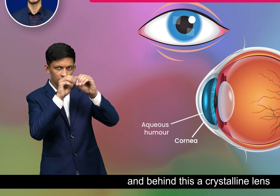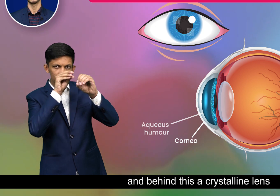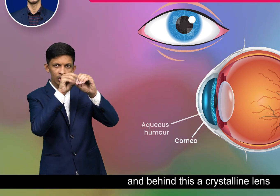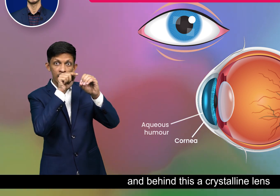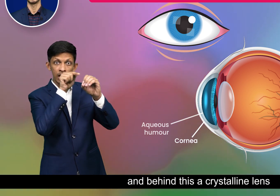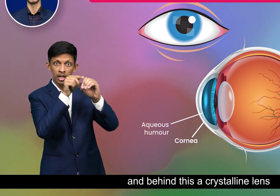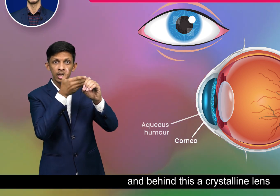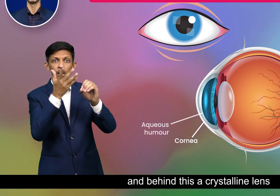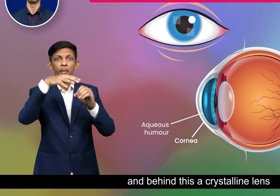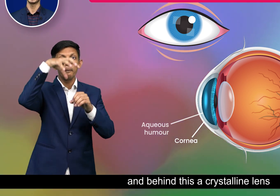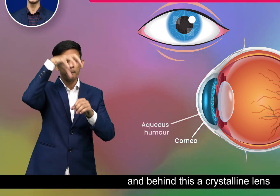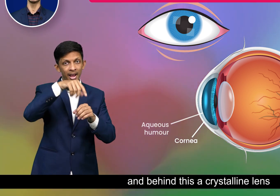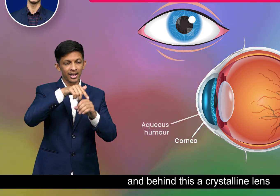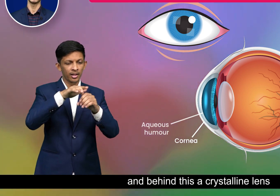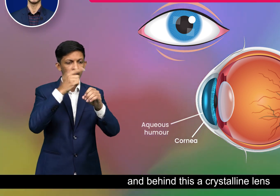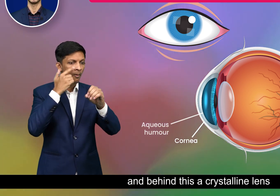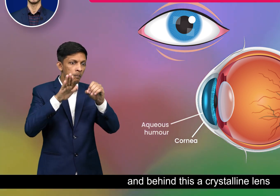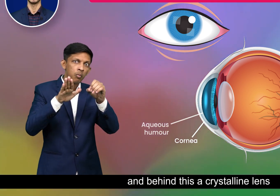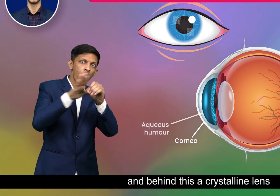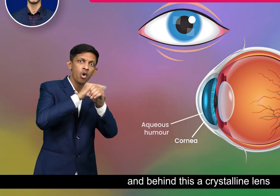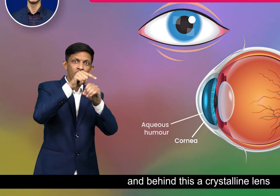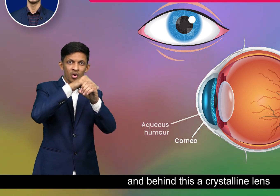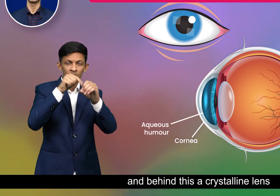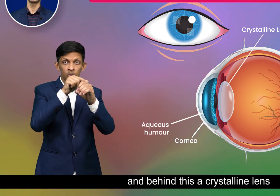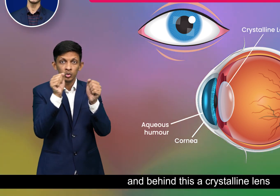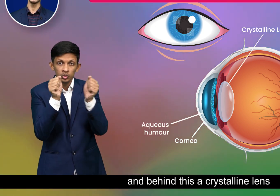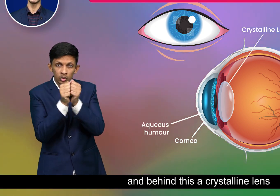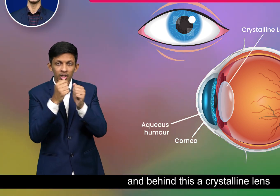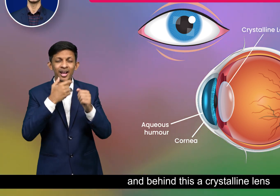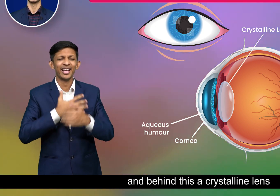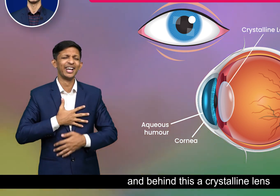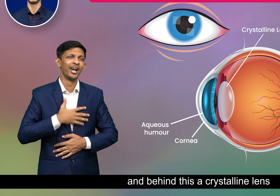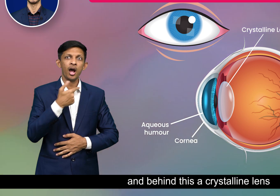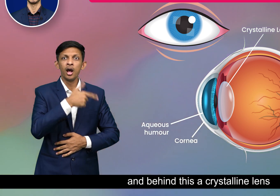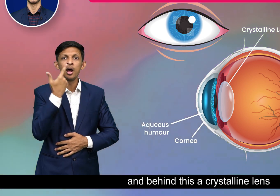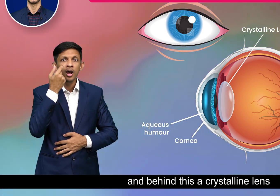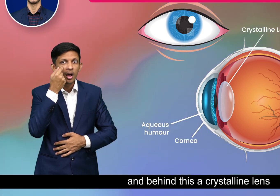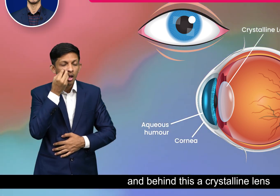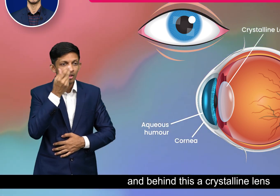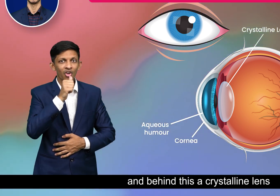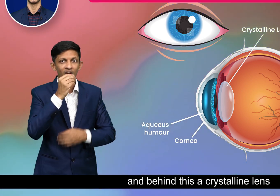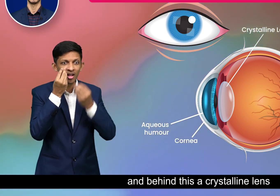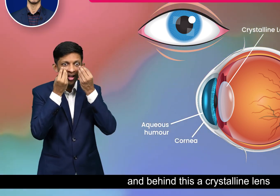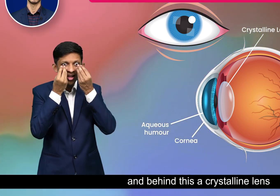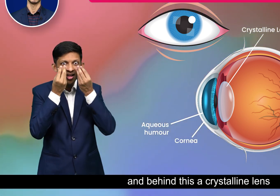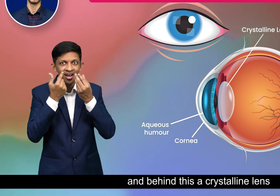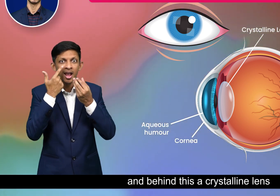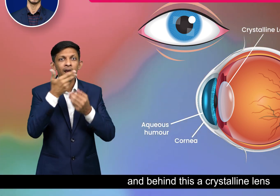and behind this, a crystalline lens